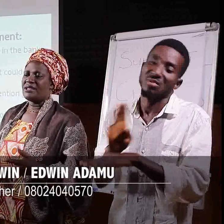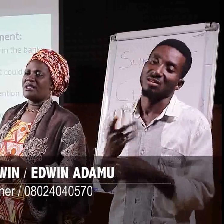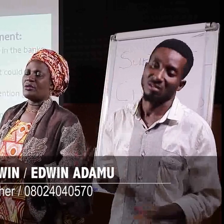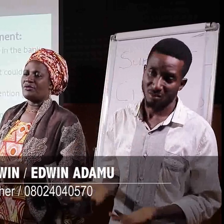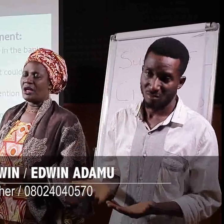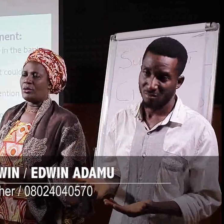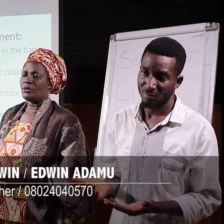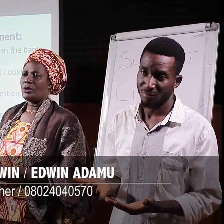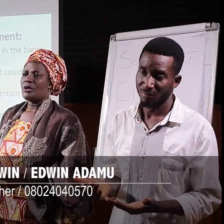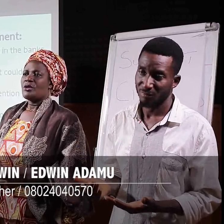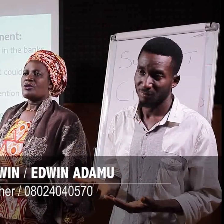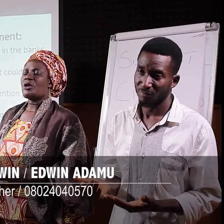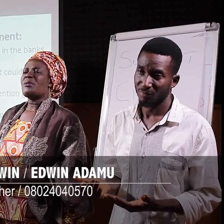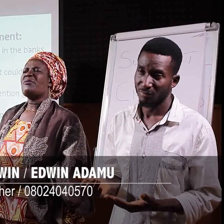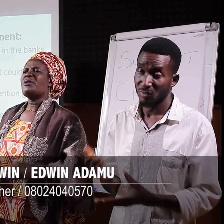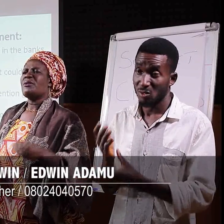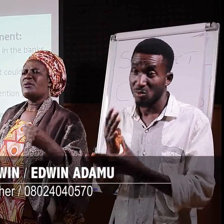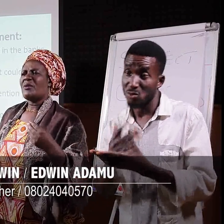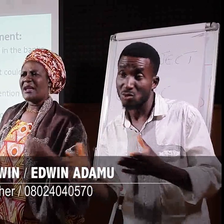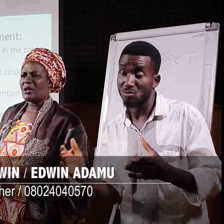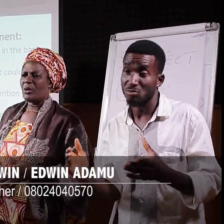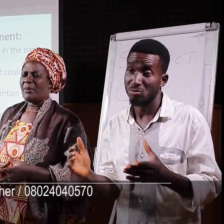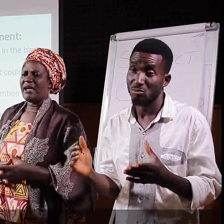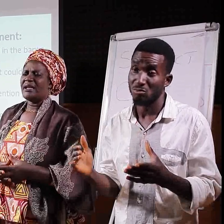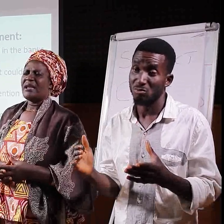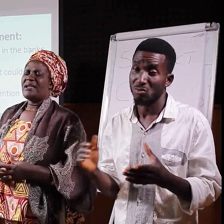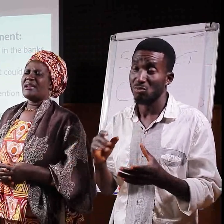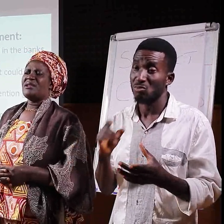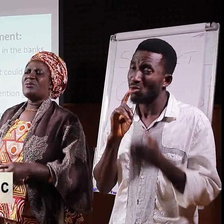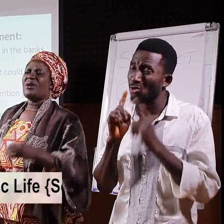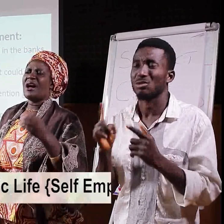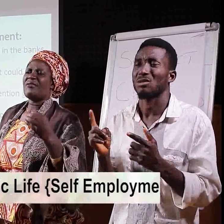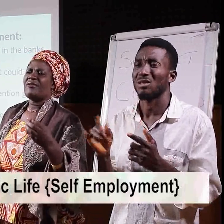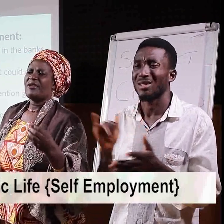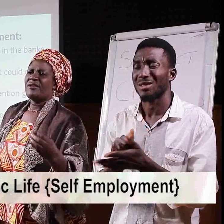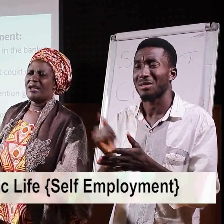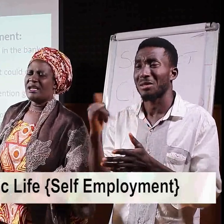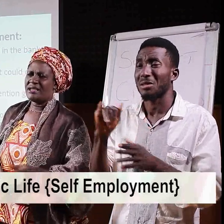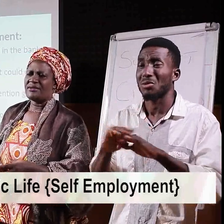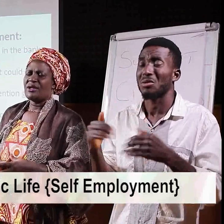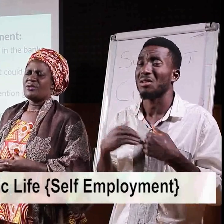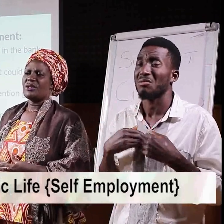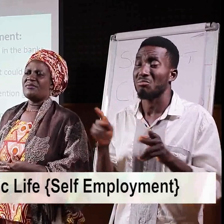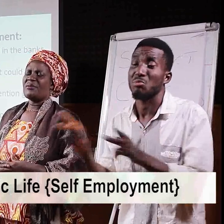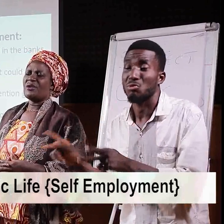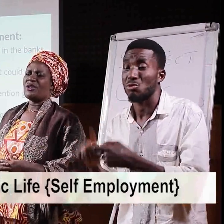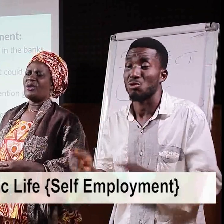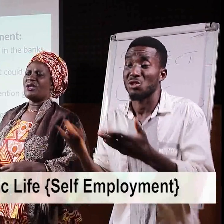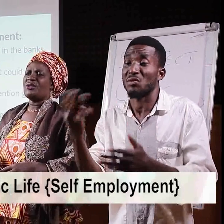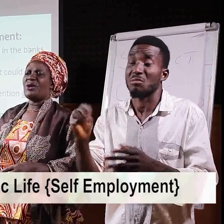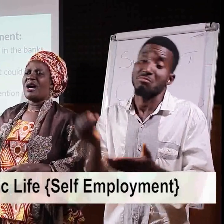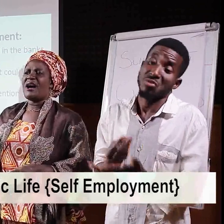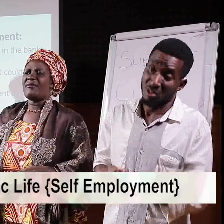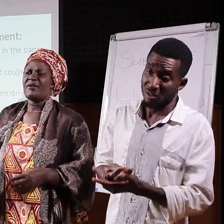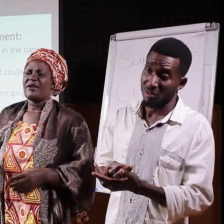a business of their own. Some even normally complain that they do not have relatives to give them money, or